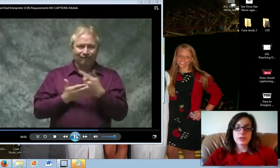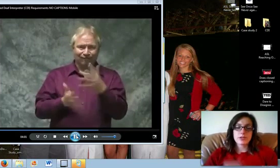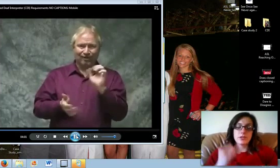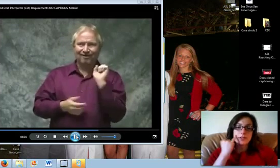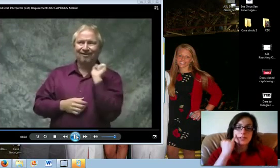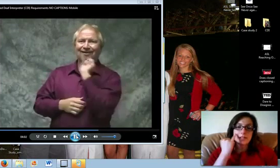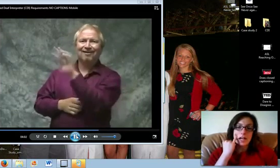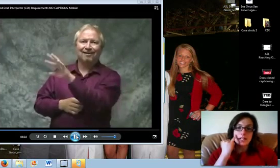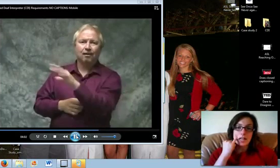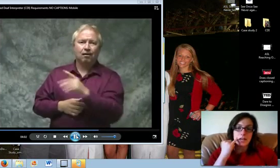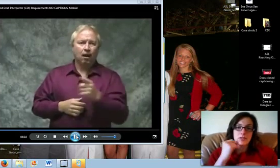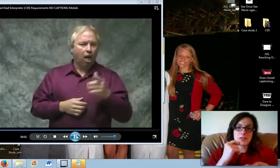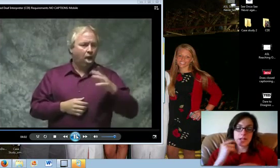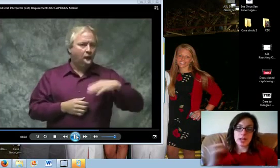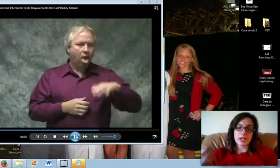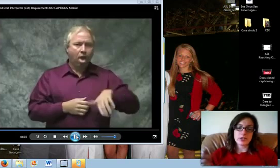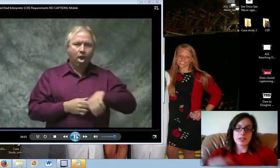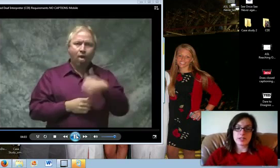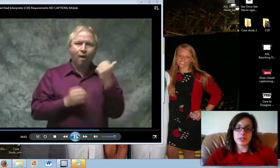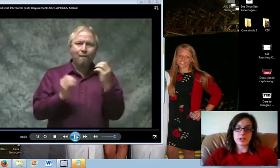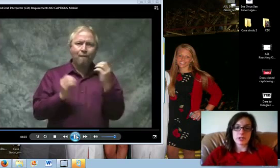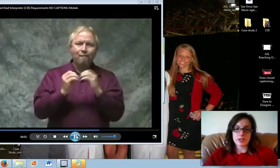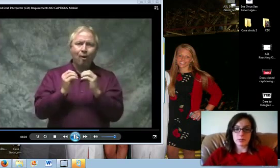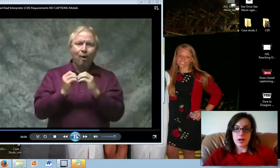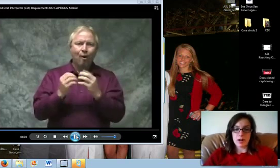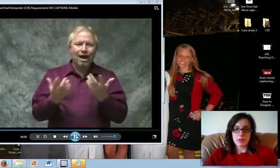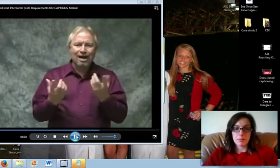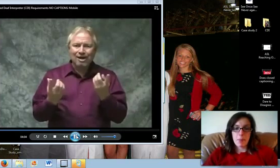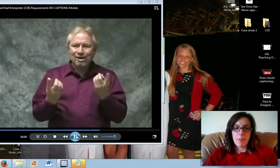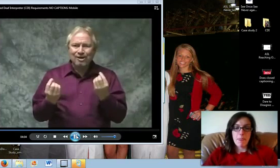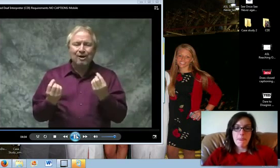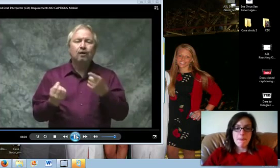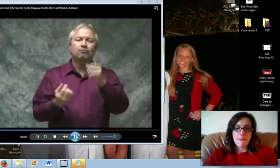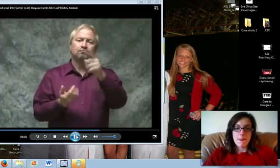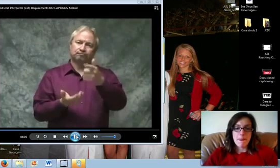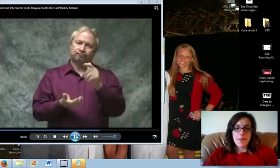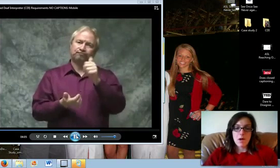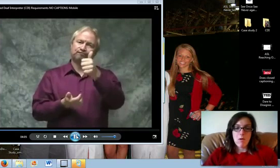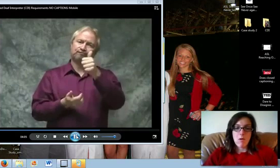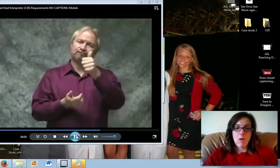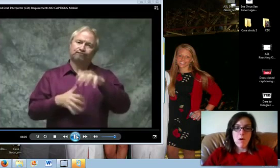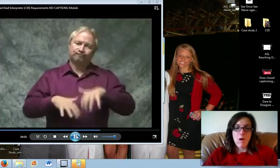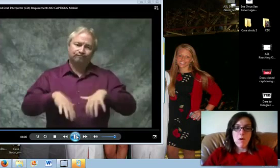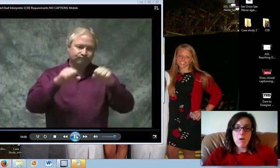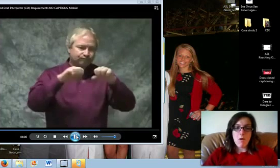He also used the sign if to kind of transition as well.